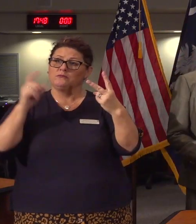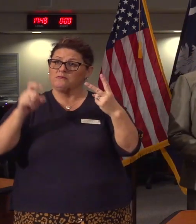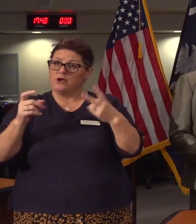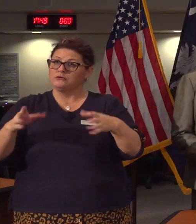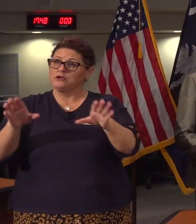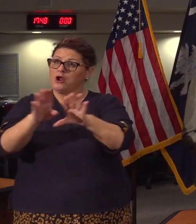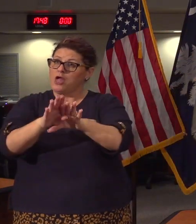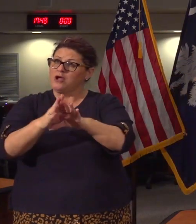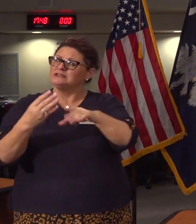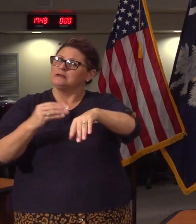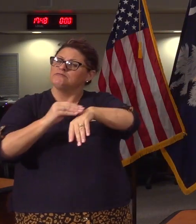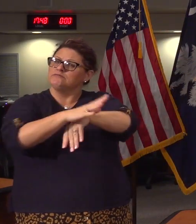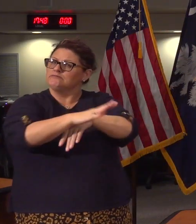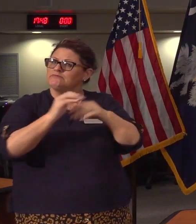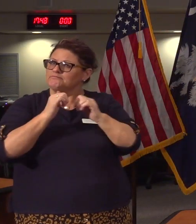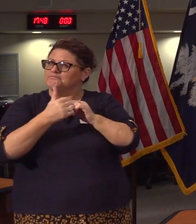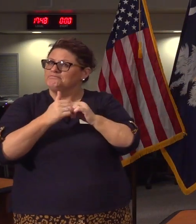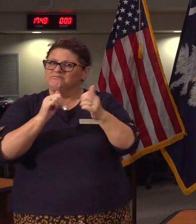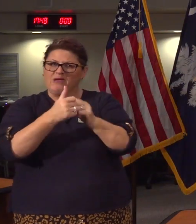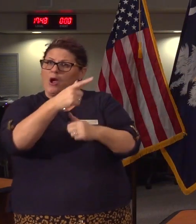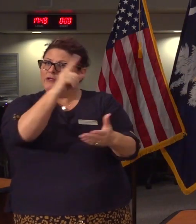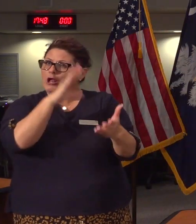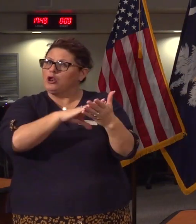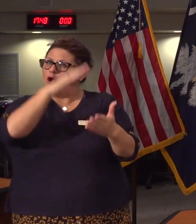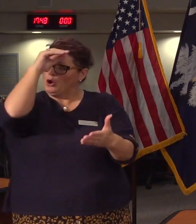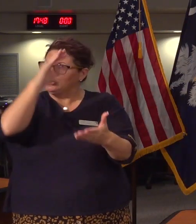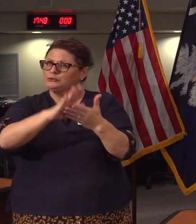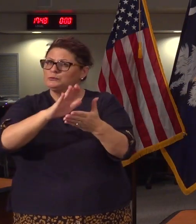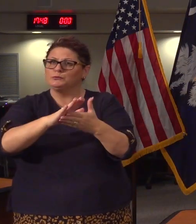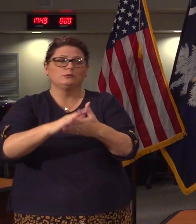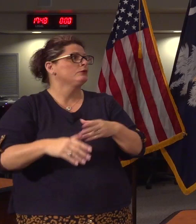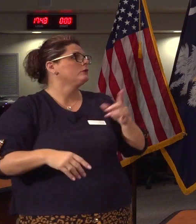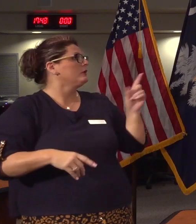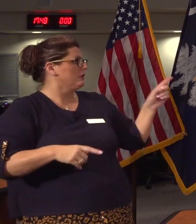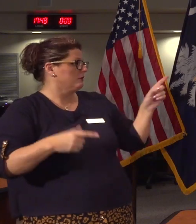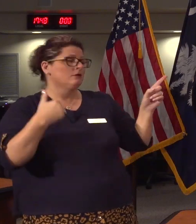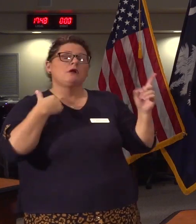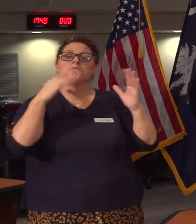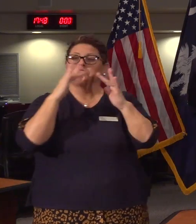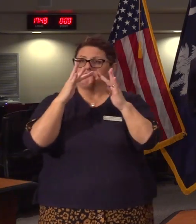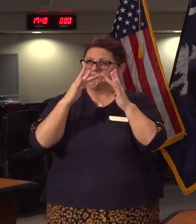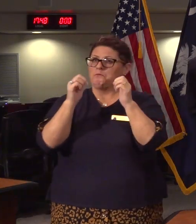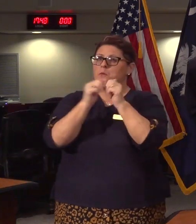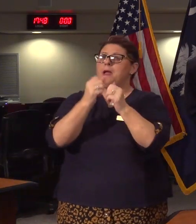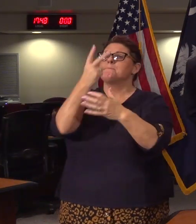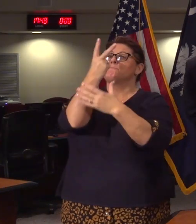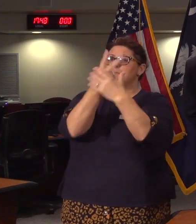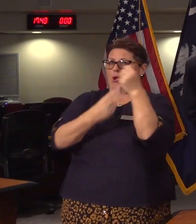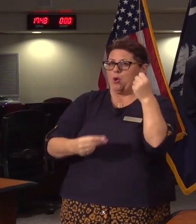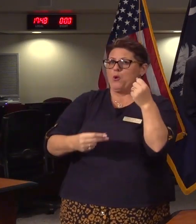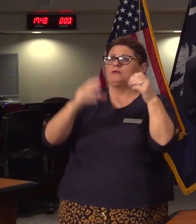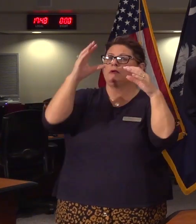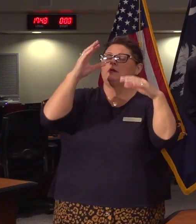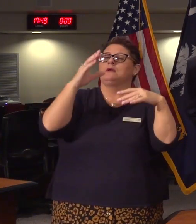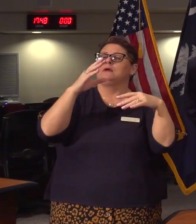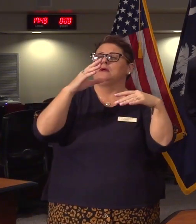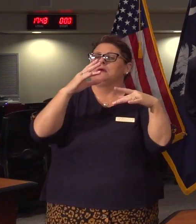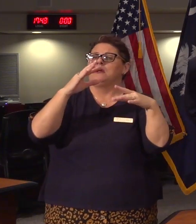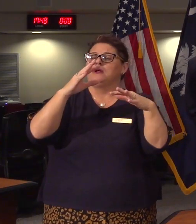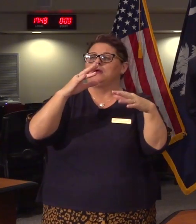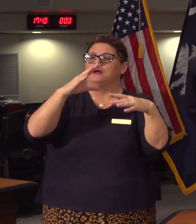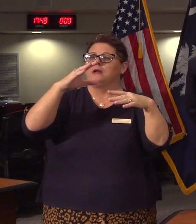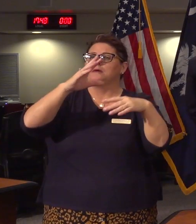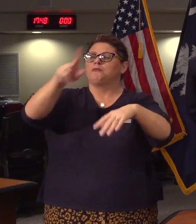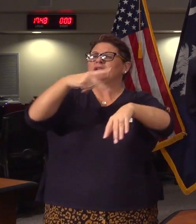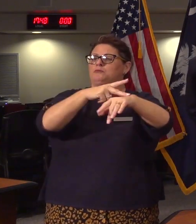how can they continue learning, or will they be able to? I've been in contact with both superintendents. We sent out